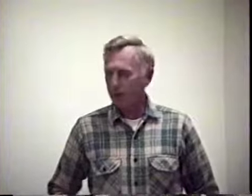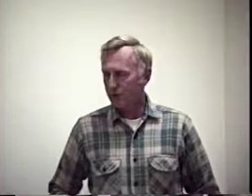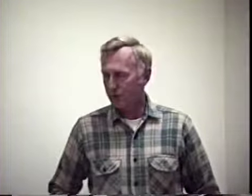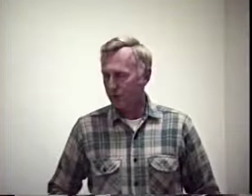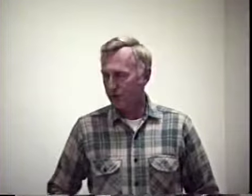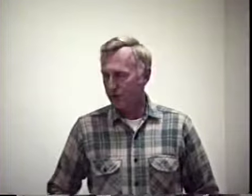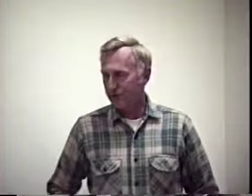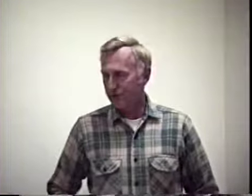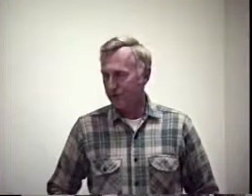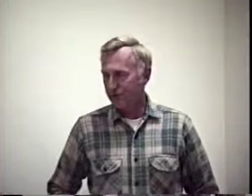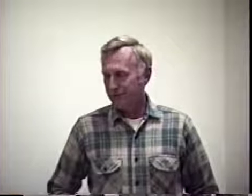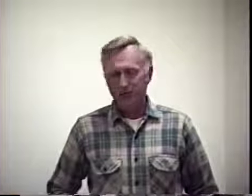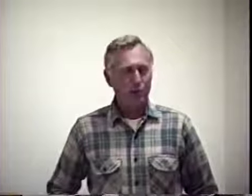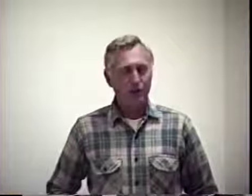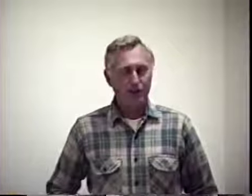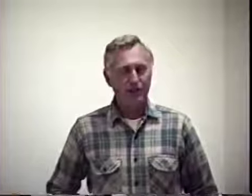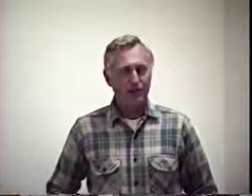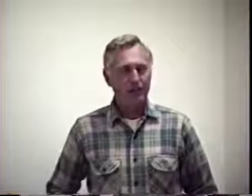Irish, I'm part Indian now.